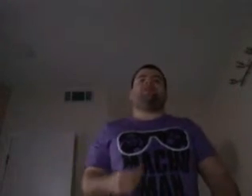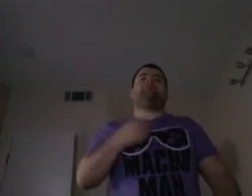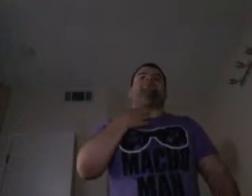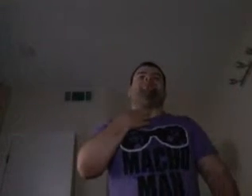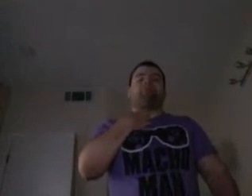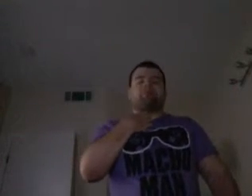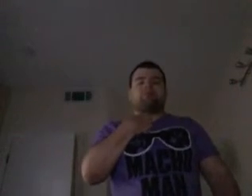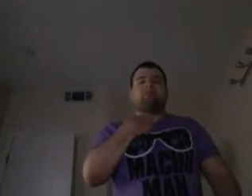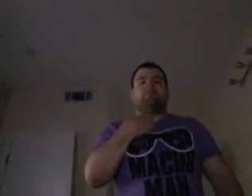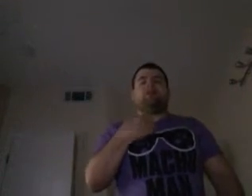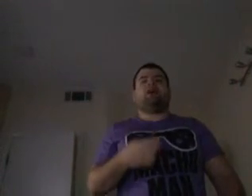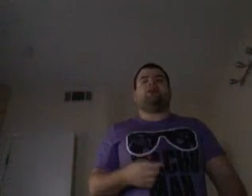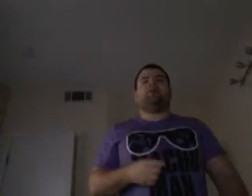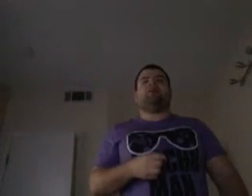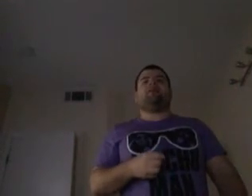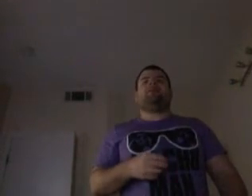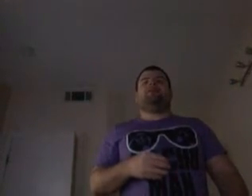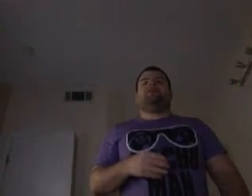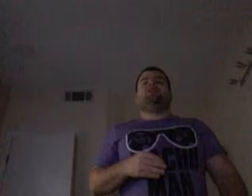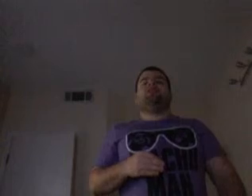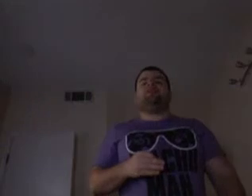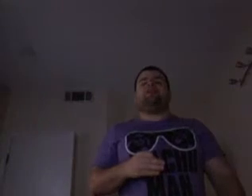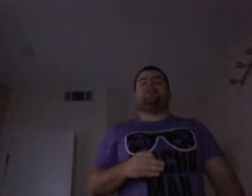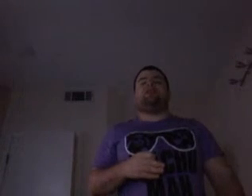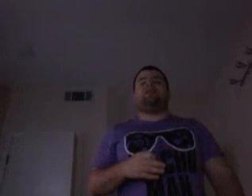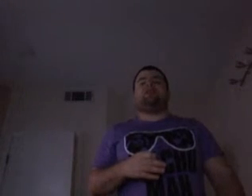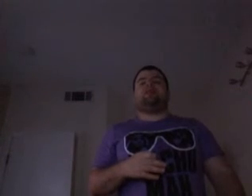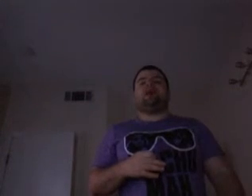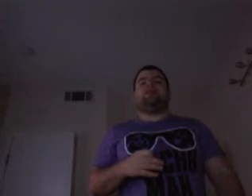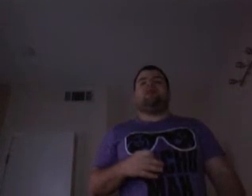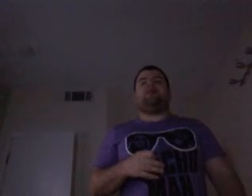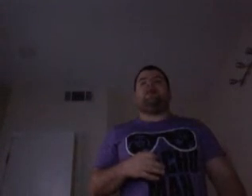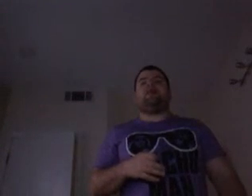Talk to me, talk to me, talk to me.